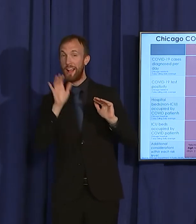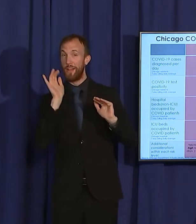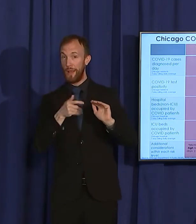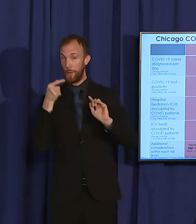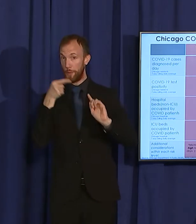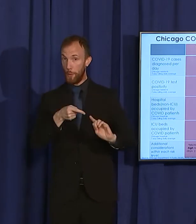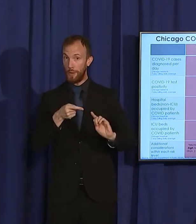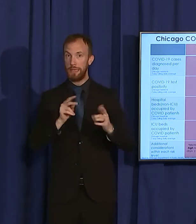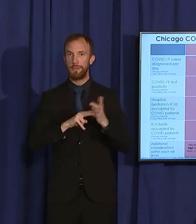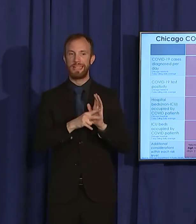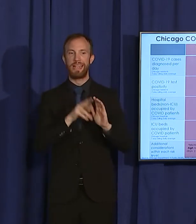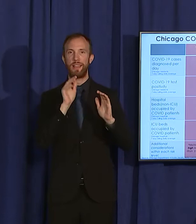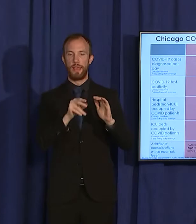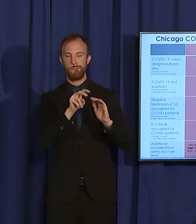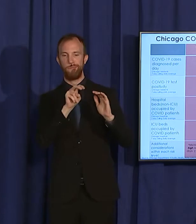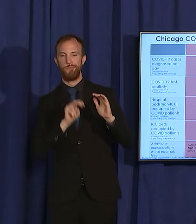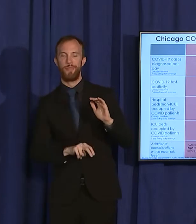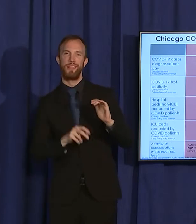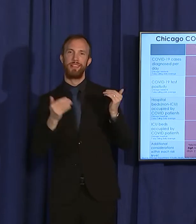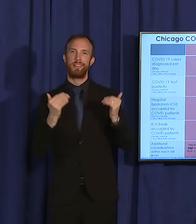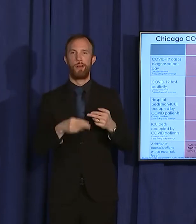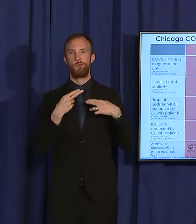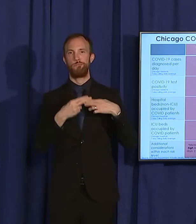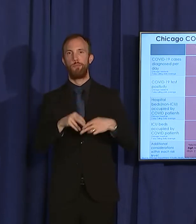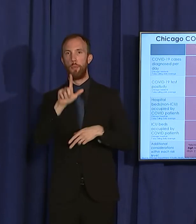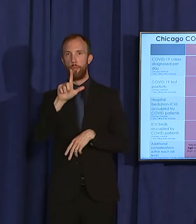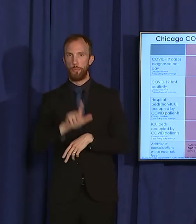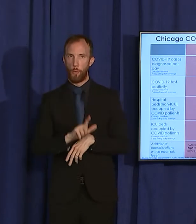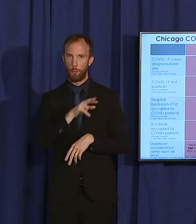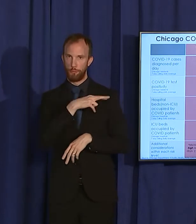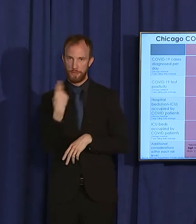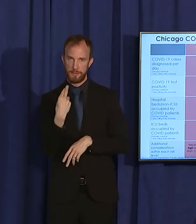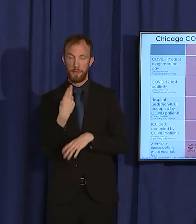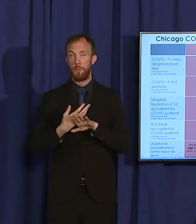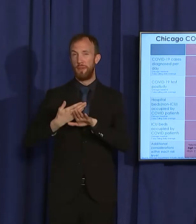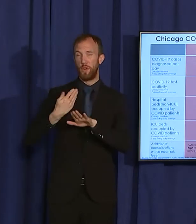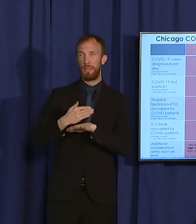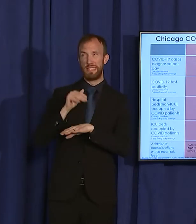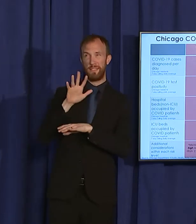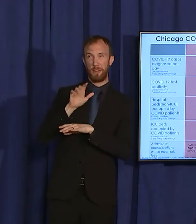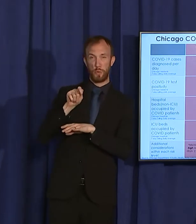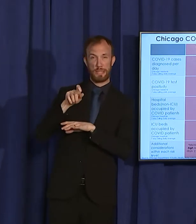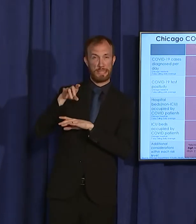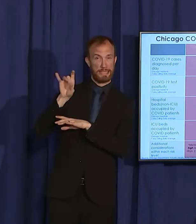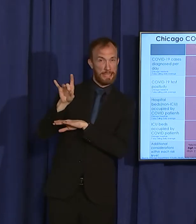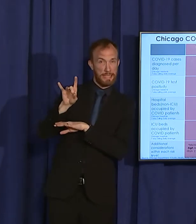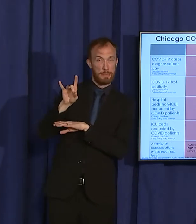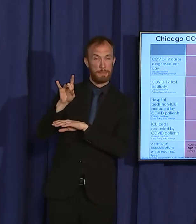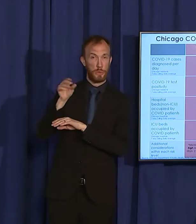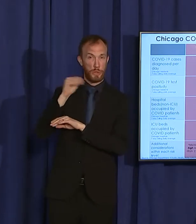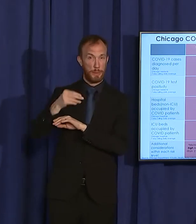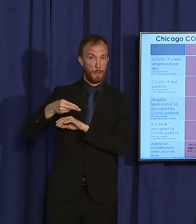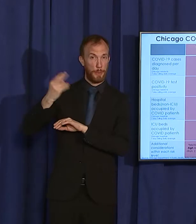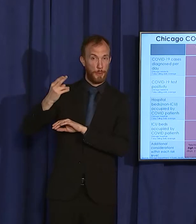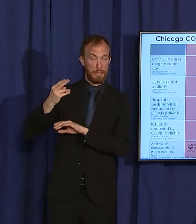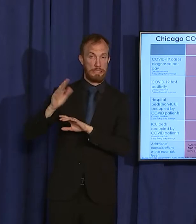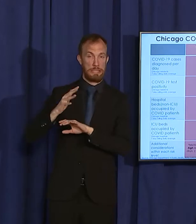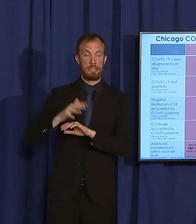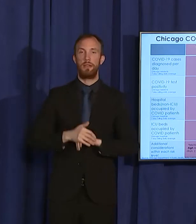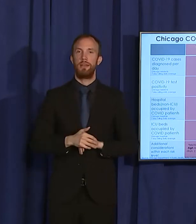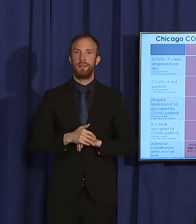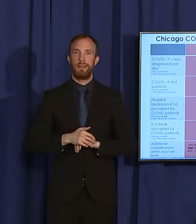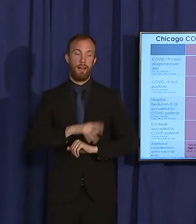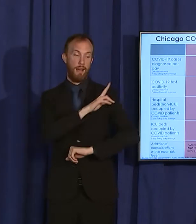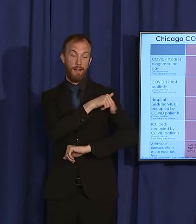lower risk today. That has also decreased nicely from a high of 5.8%. Our hospital beds and our ICU